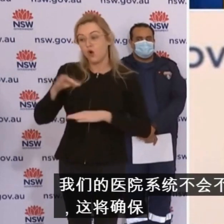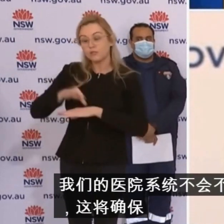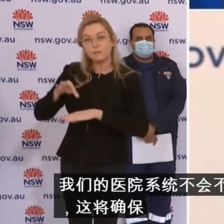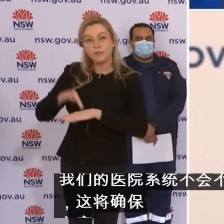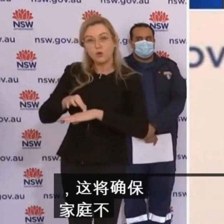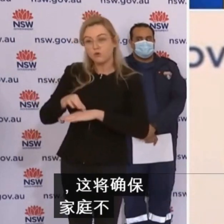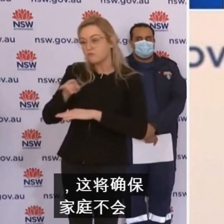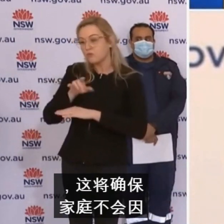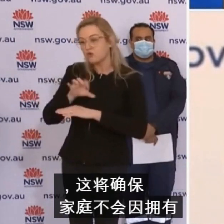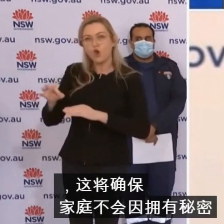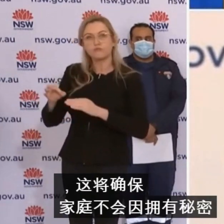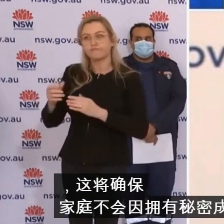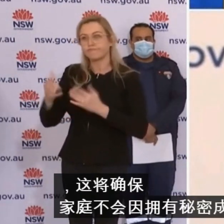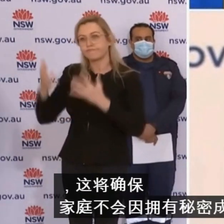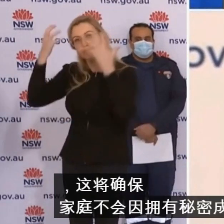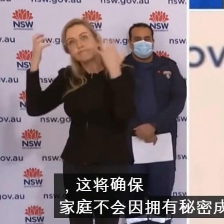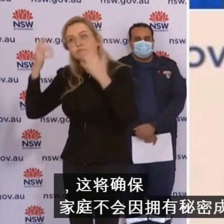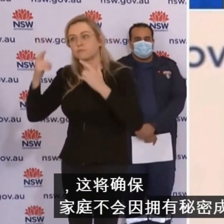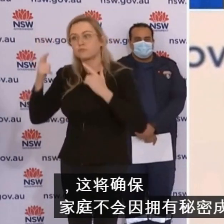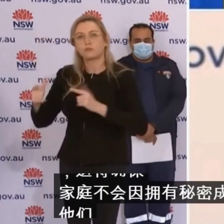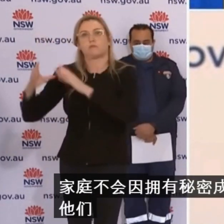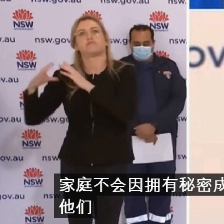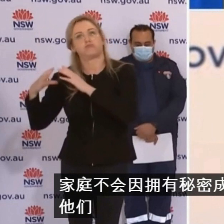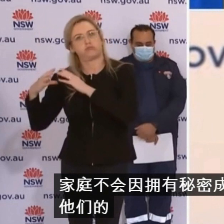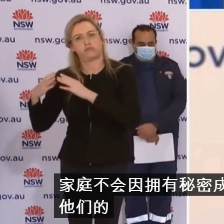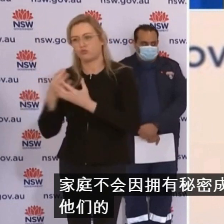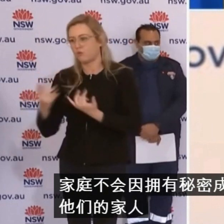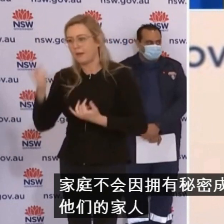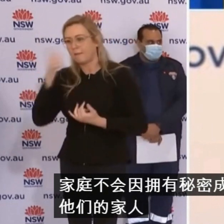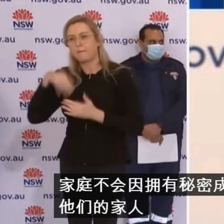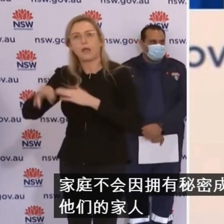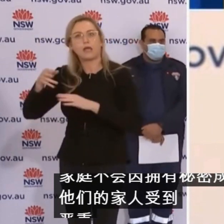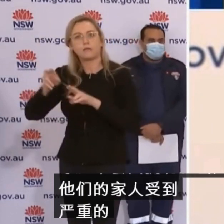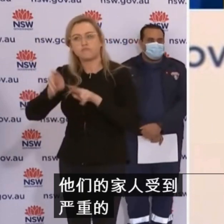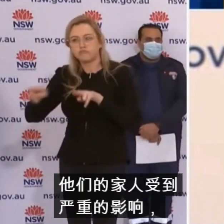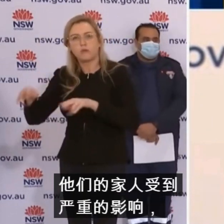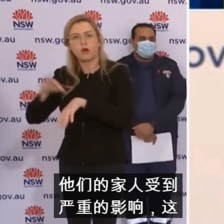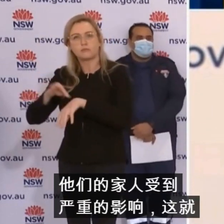sure families aren't distressed by having COVID, members of their family get